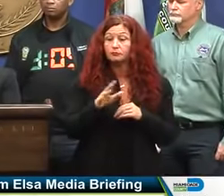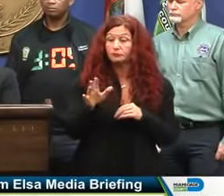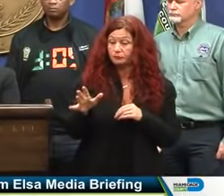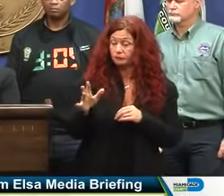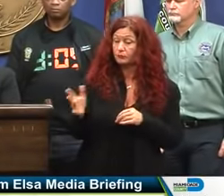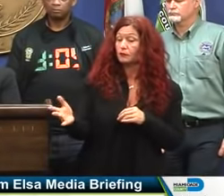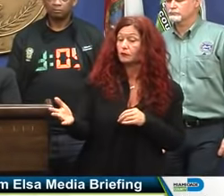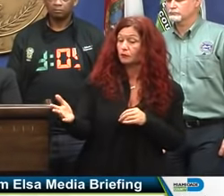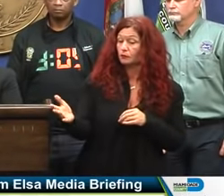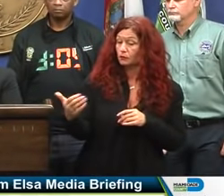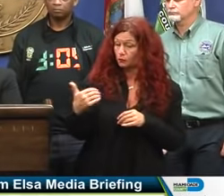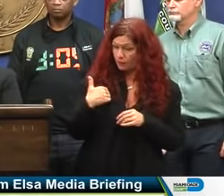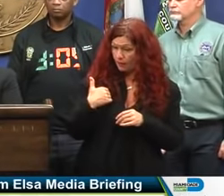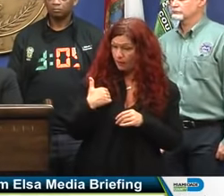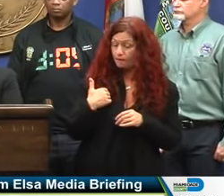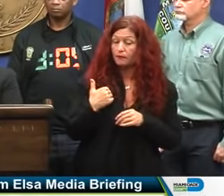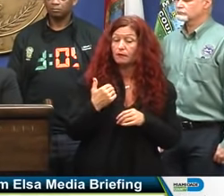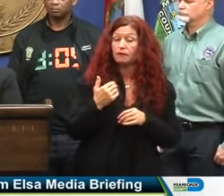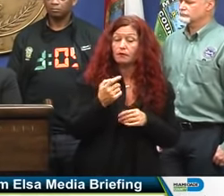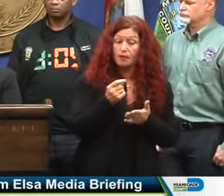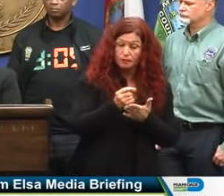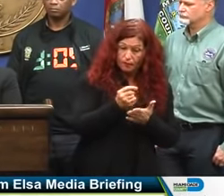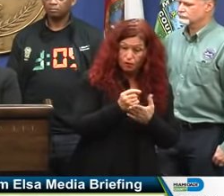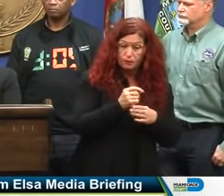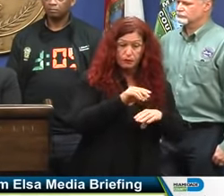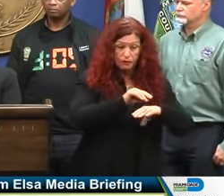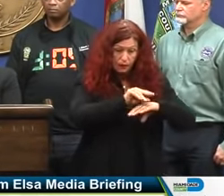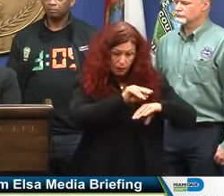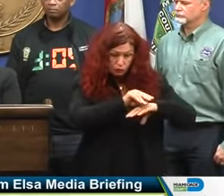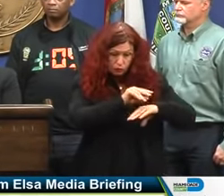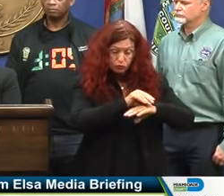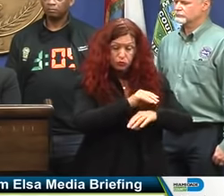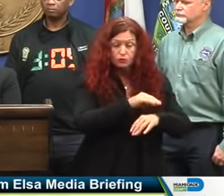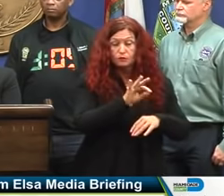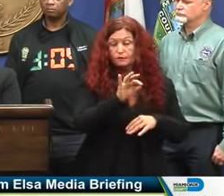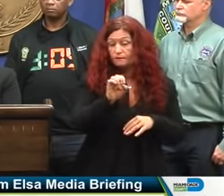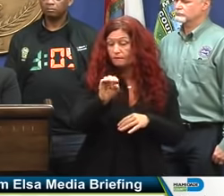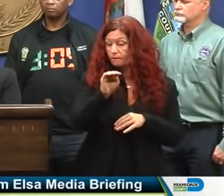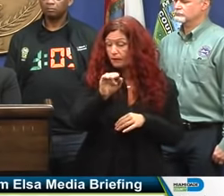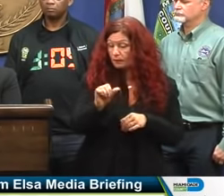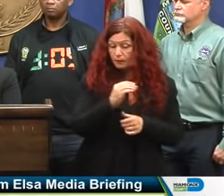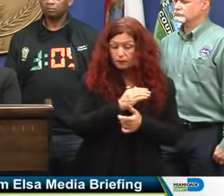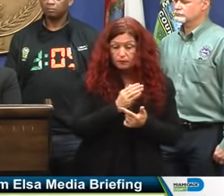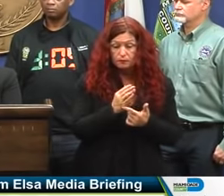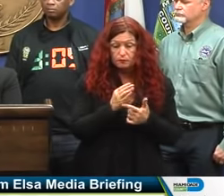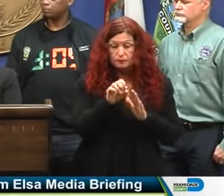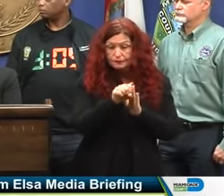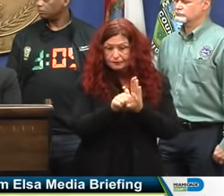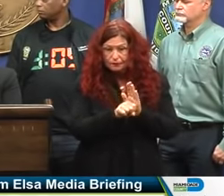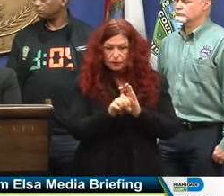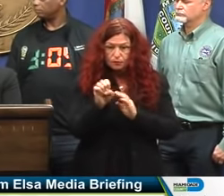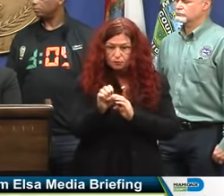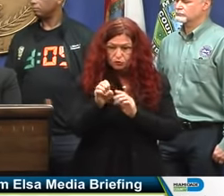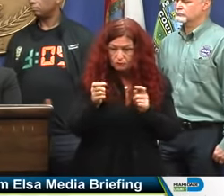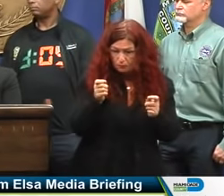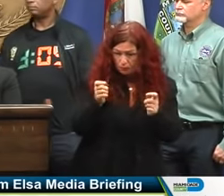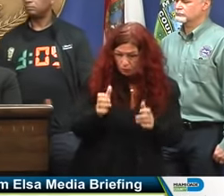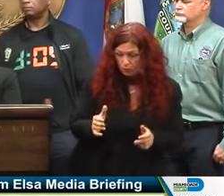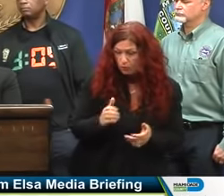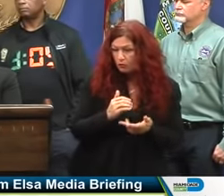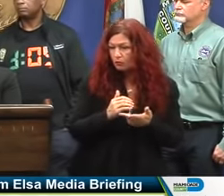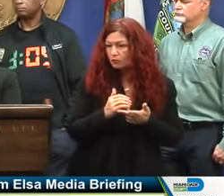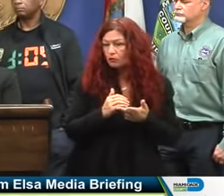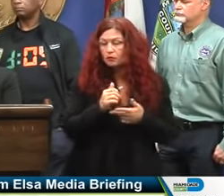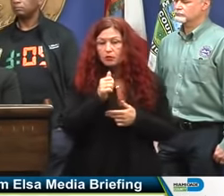the counselors with FEMA, with the State Department of Emergency Management, the private sector that is